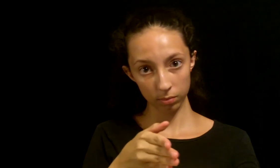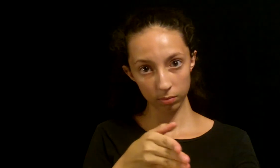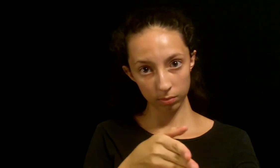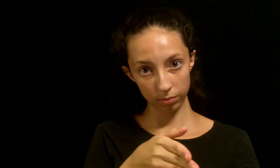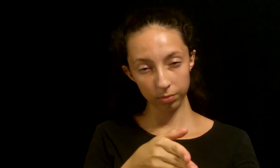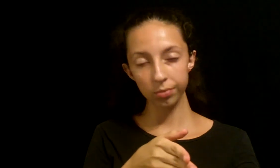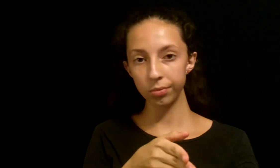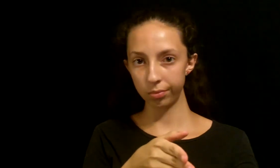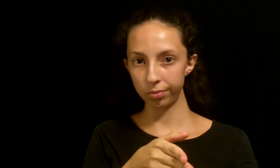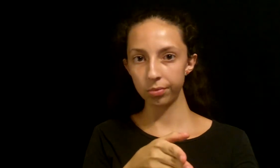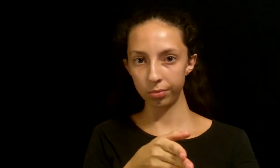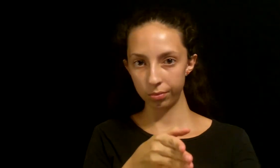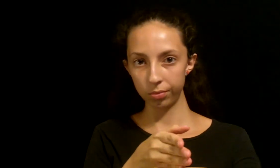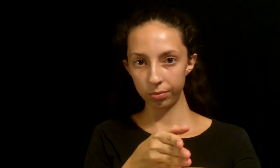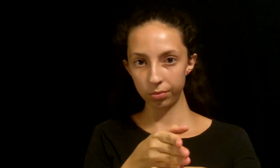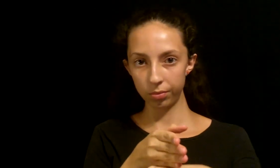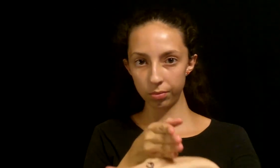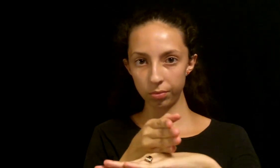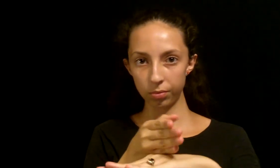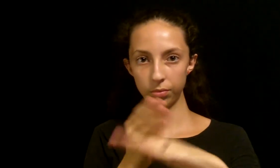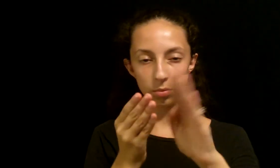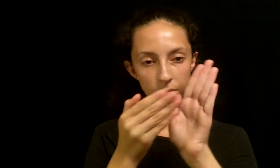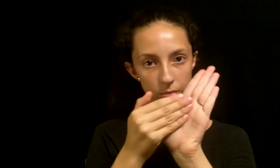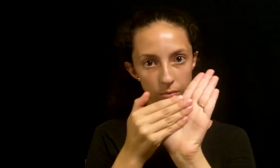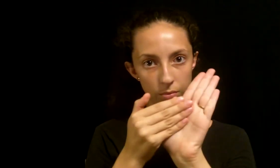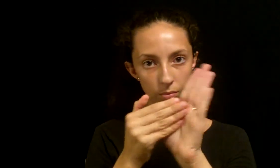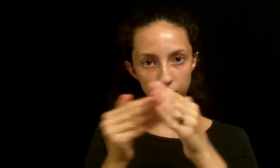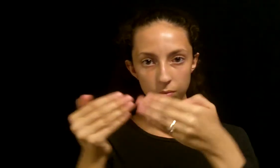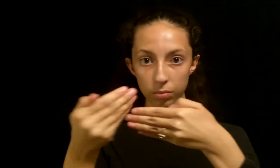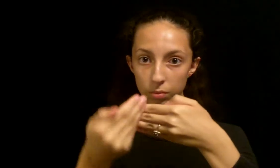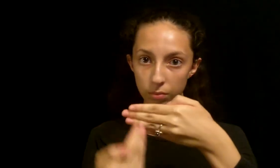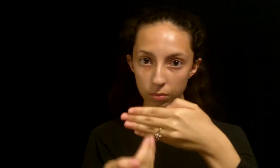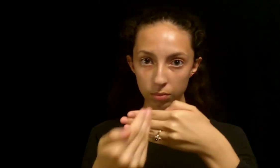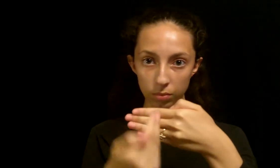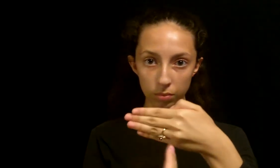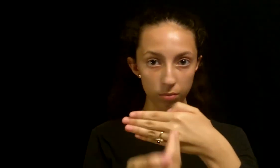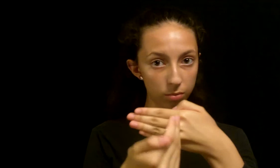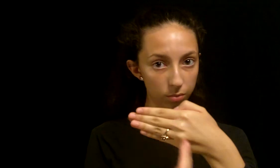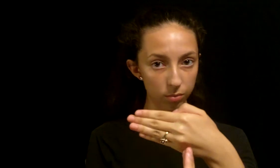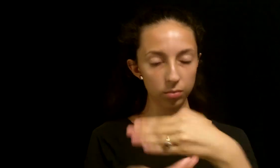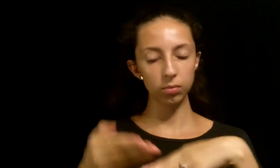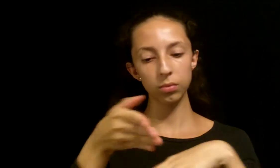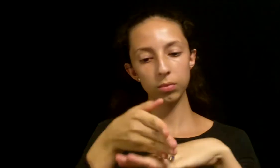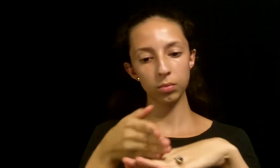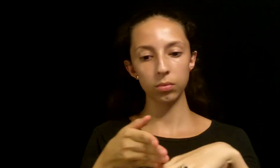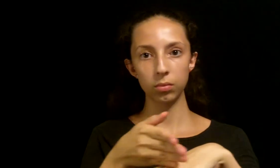wood. So the palm, is it this way or is it this way?